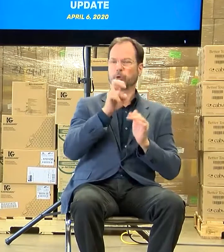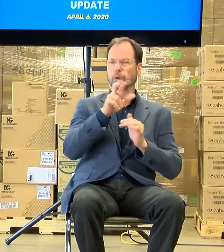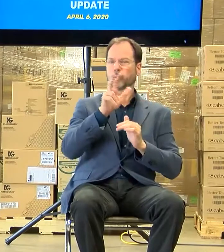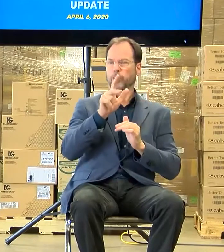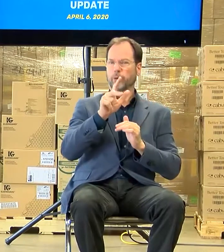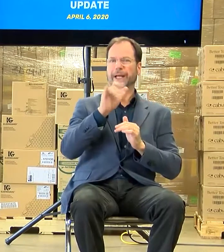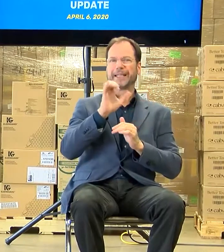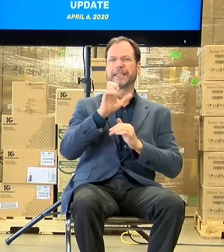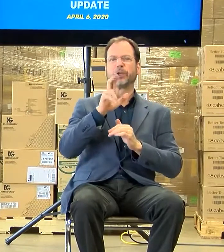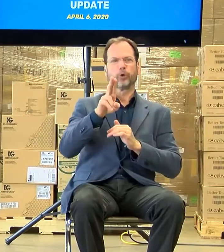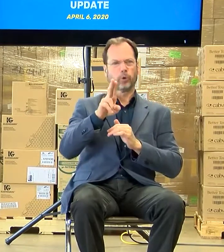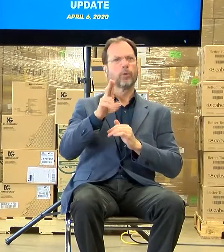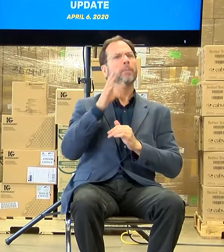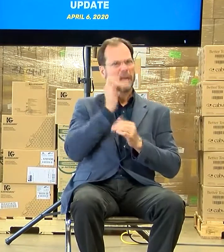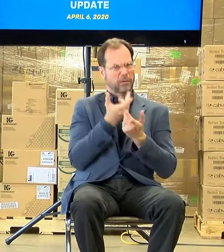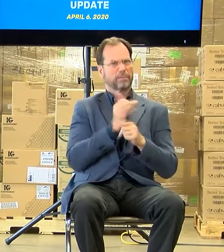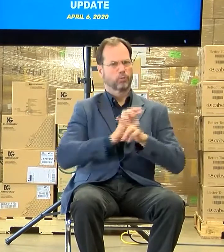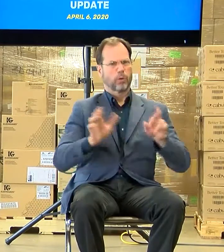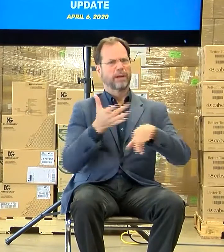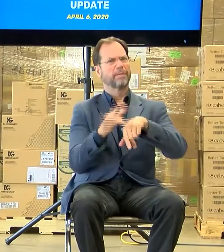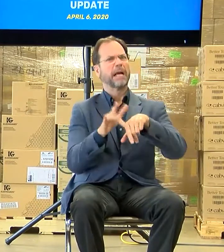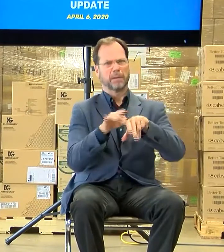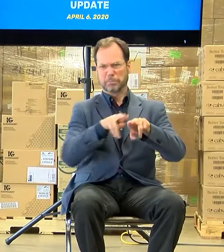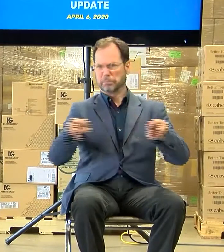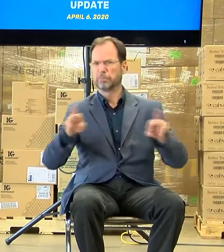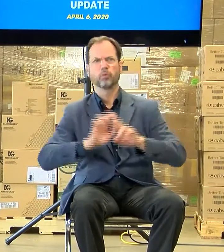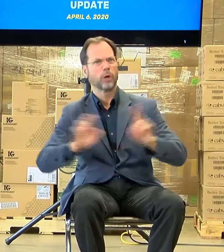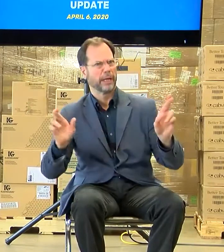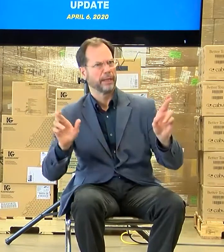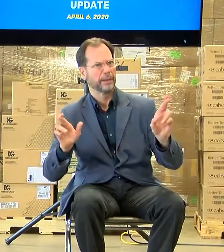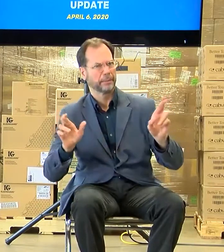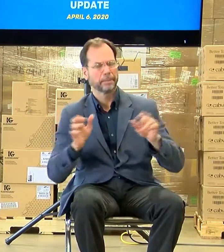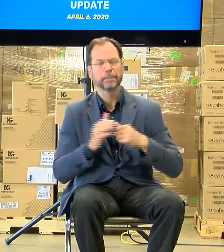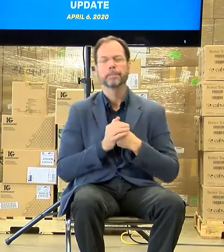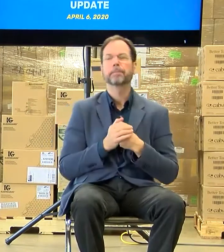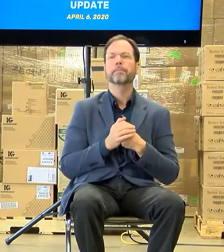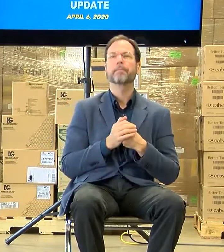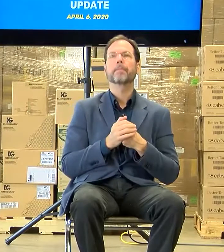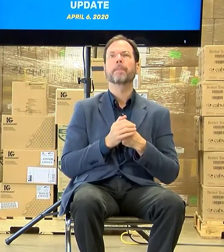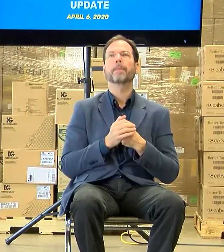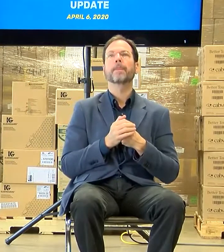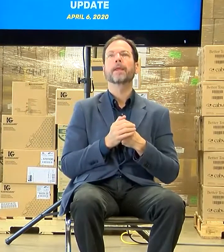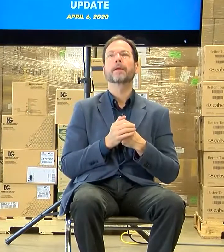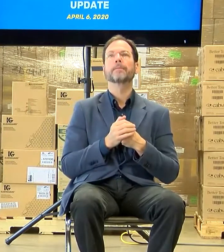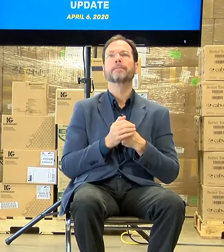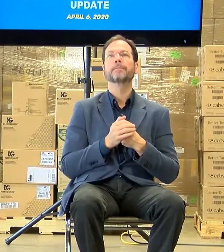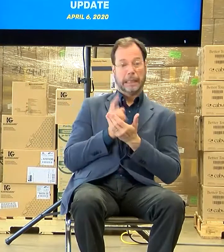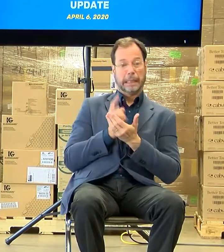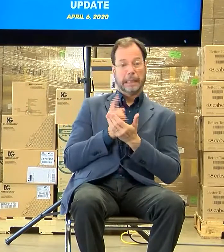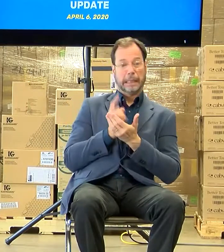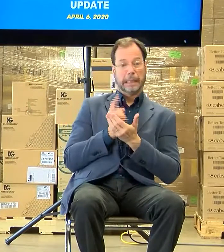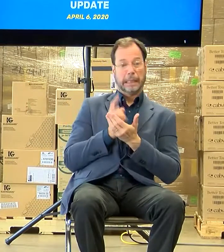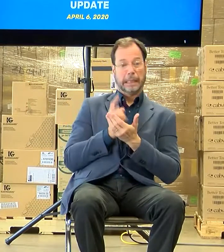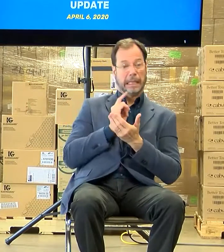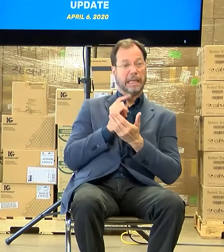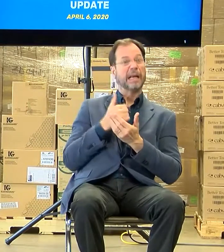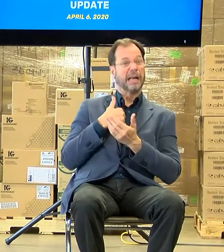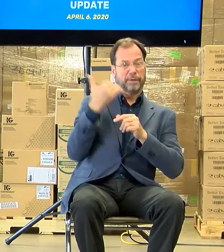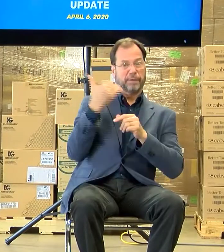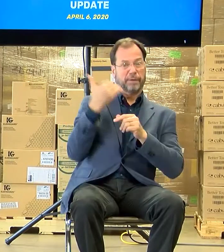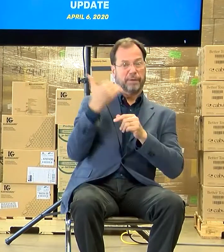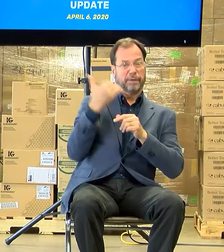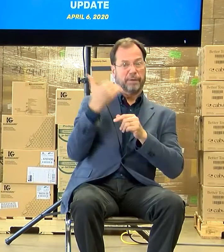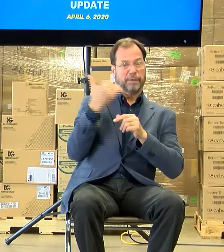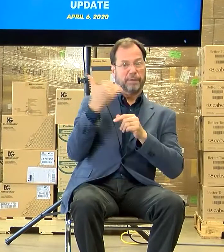2,223 IC unit beds that are available. There are, when I spoke last and made our